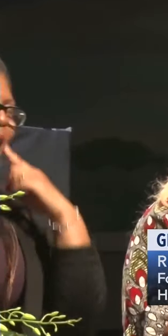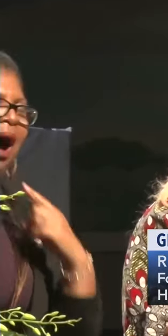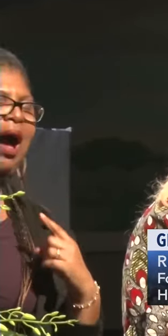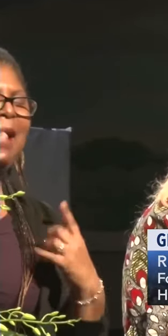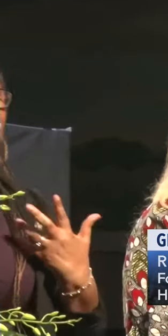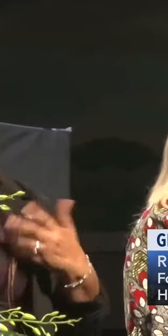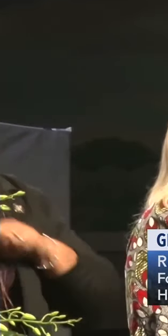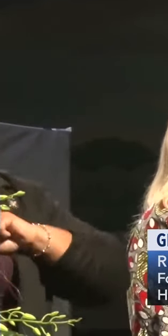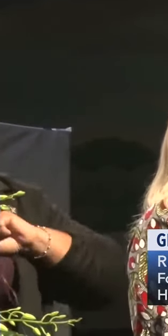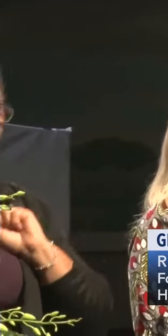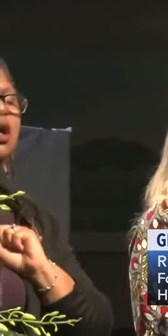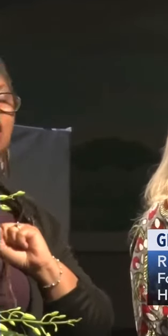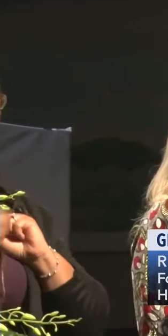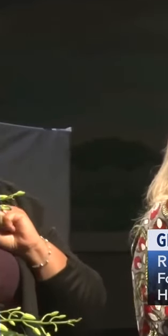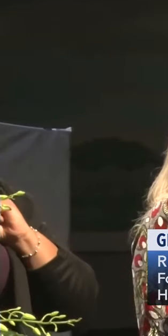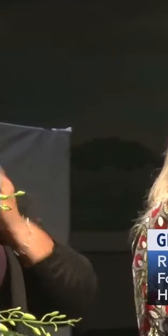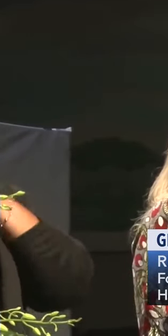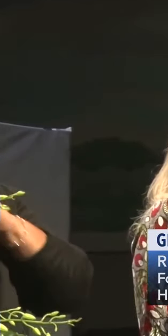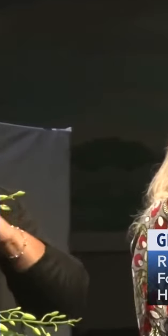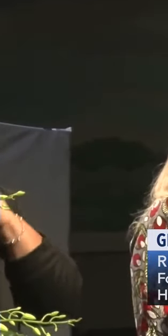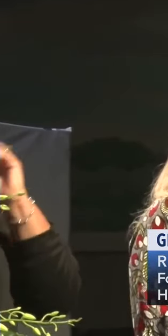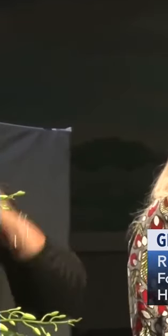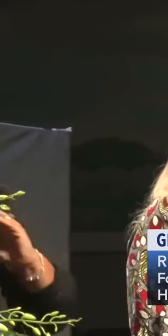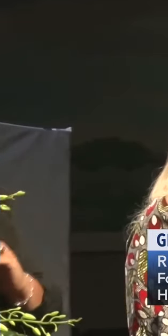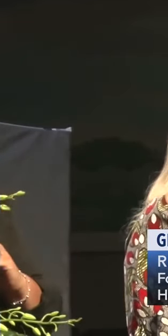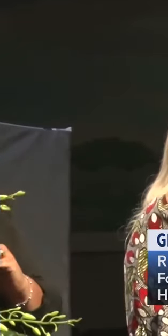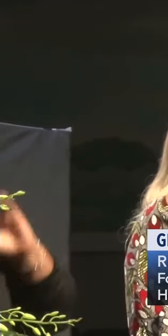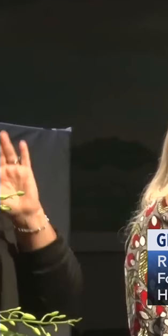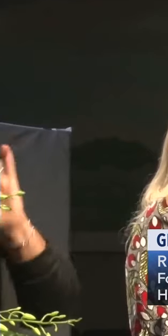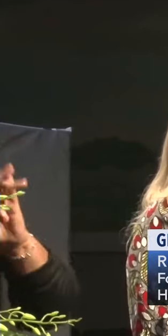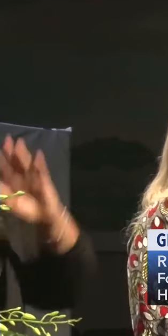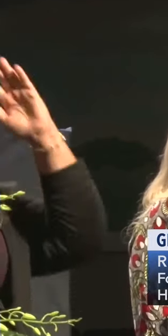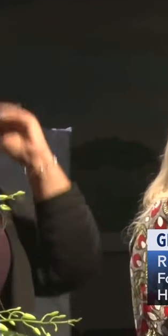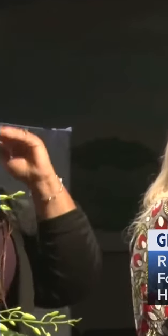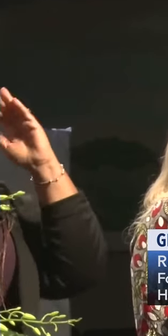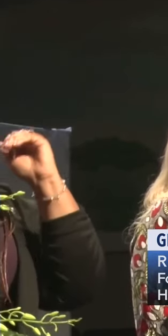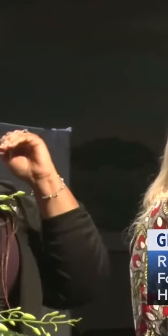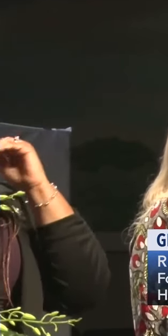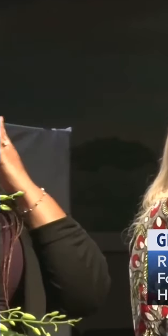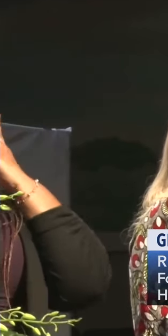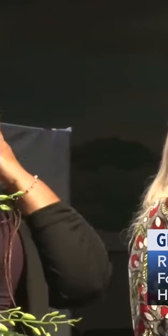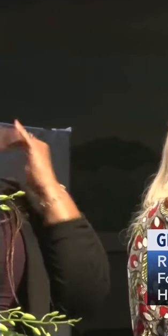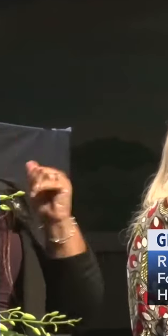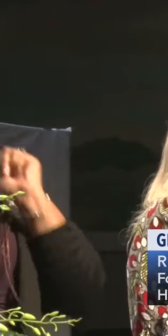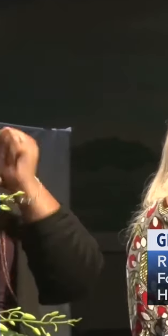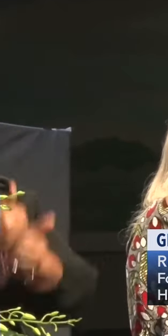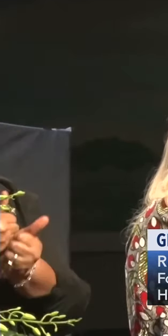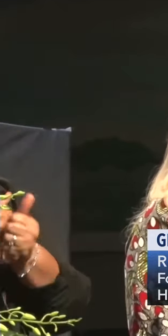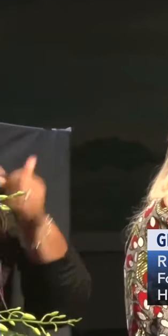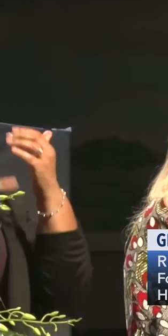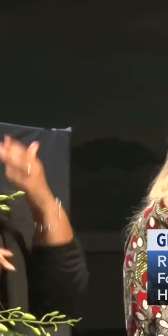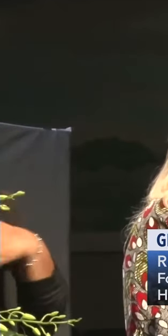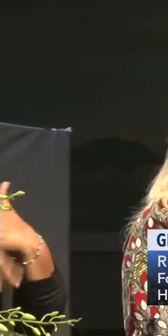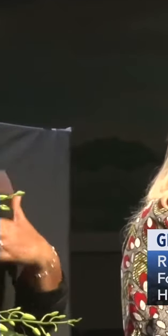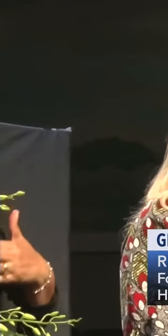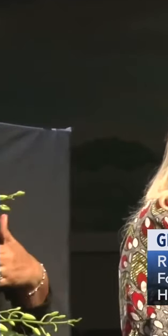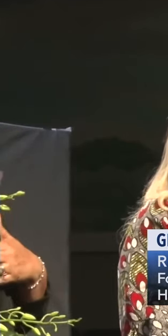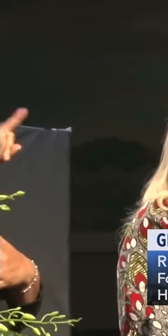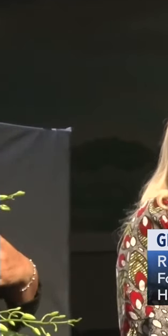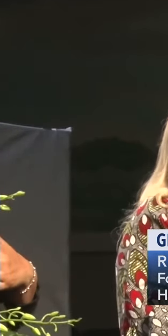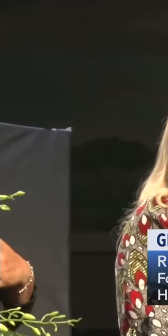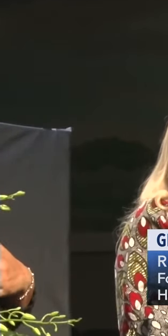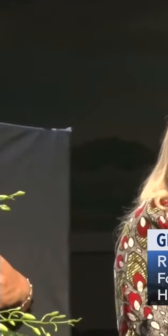comforted. And we will find hope. That is for sure. We want to follow the program that is already printed. But for those who do not have